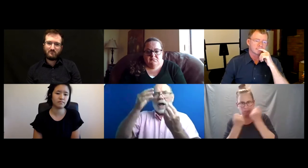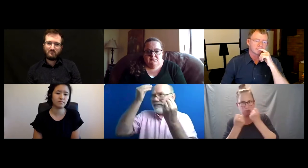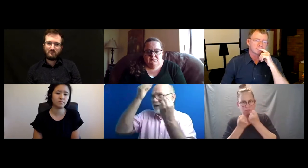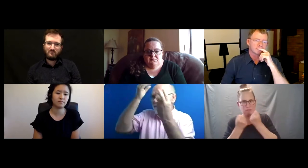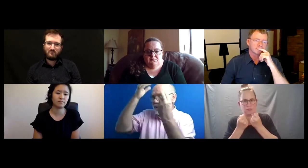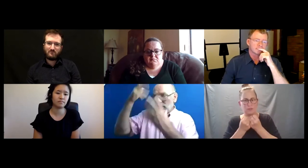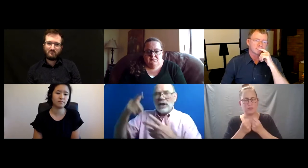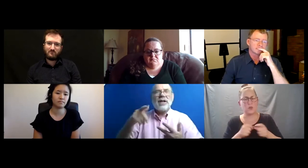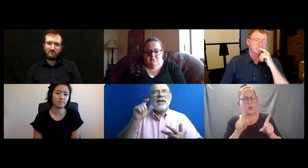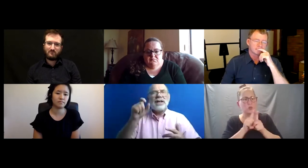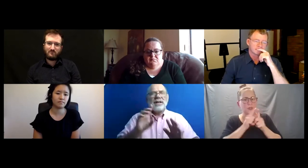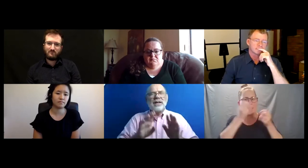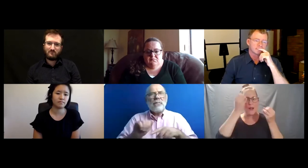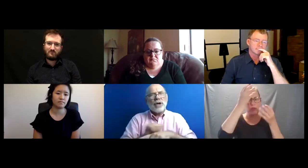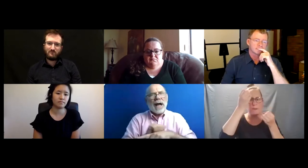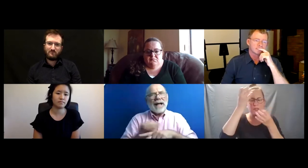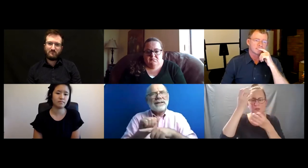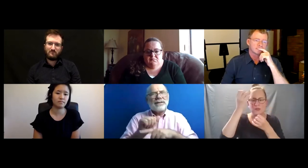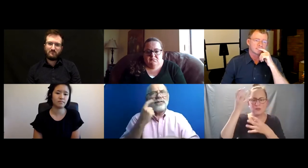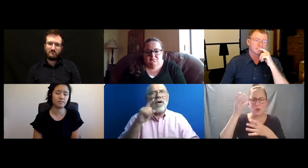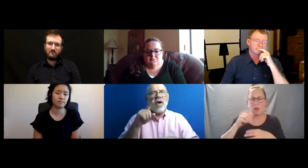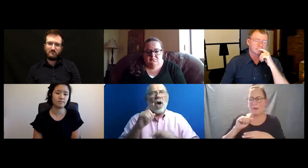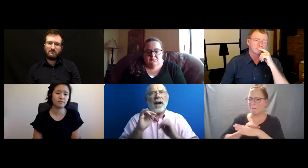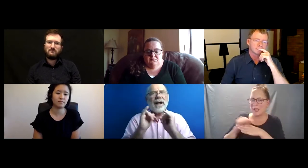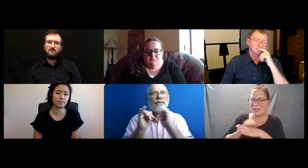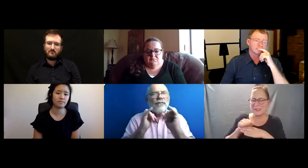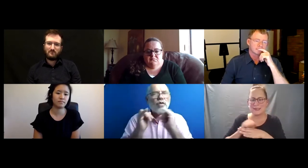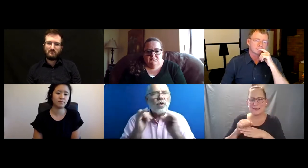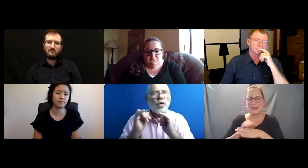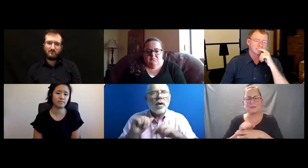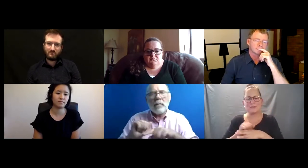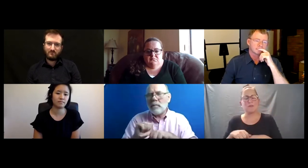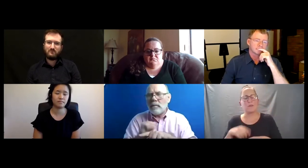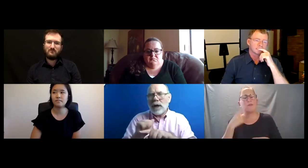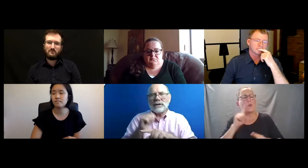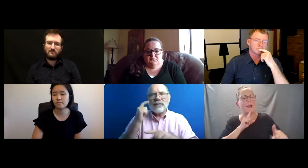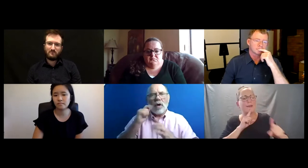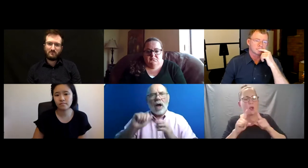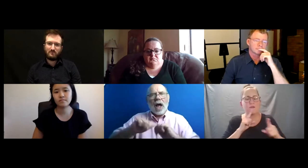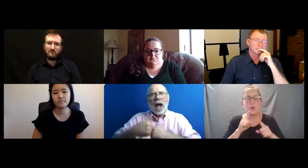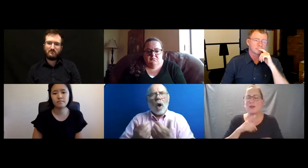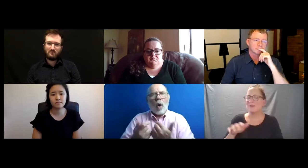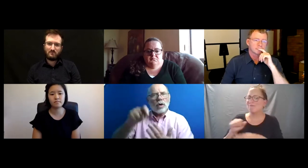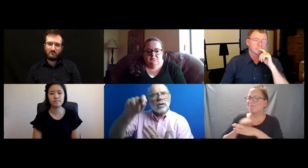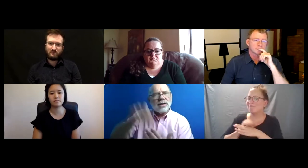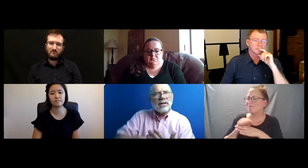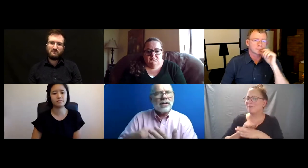self-advocacy, and job and employment information, mock interview skills,